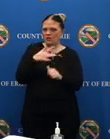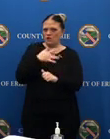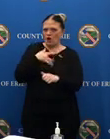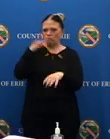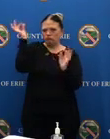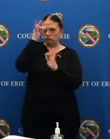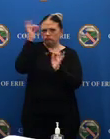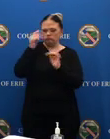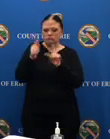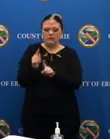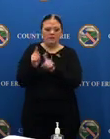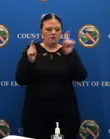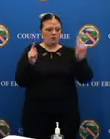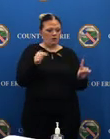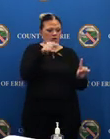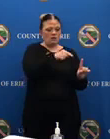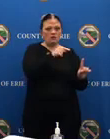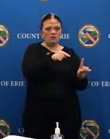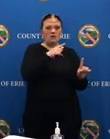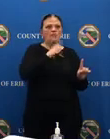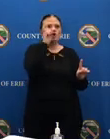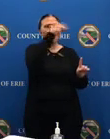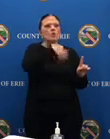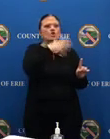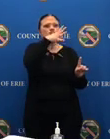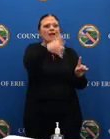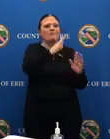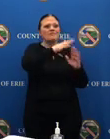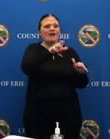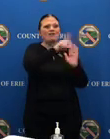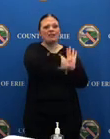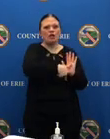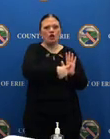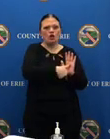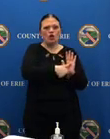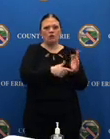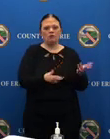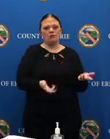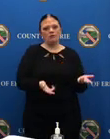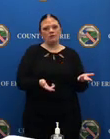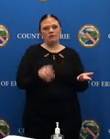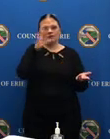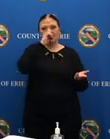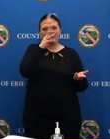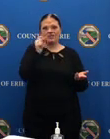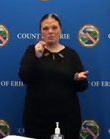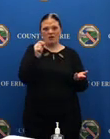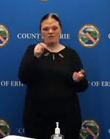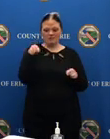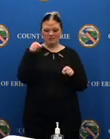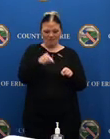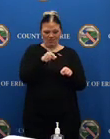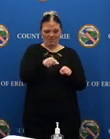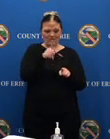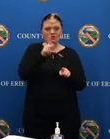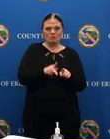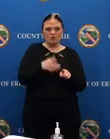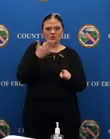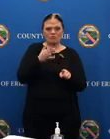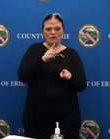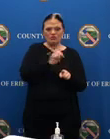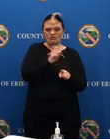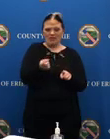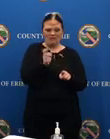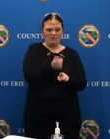it. And the person next to it said, going over to grandma's house later. Well, guess what? The person who doesn't know it probably just gave coronavirus